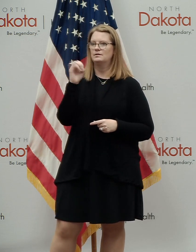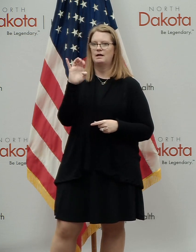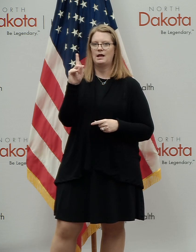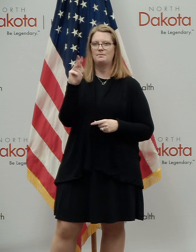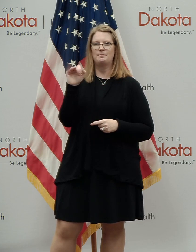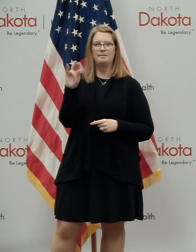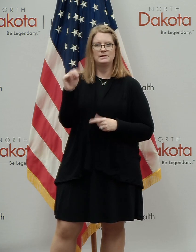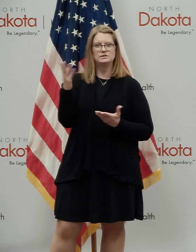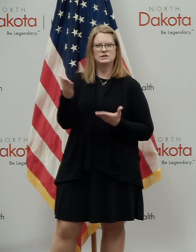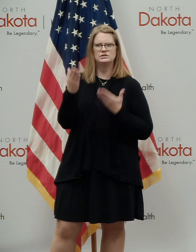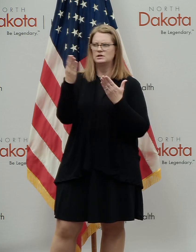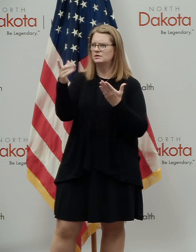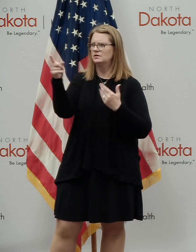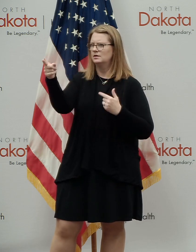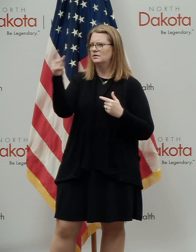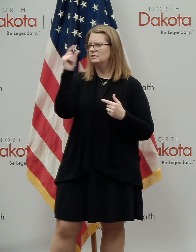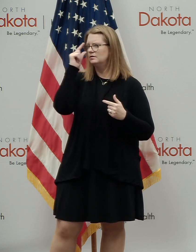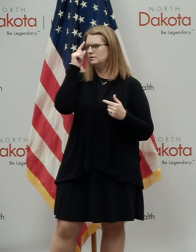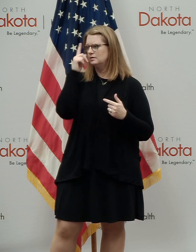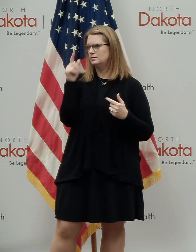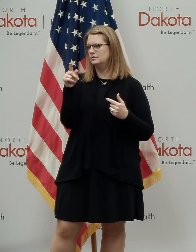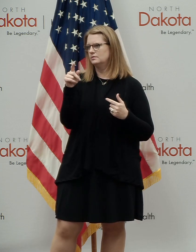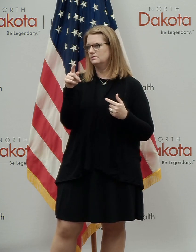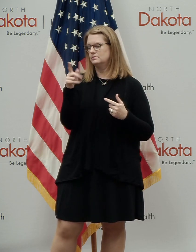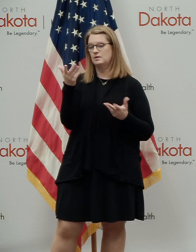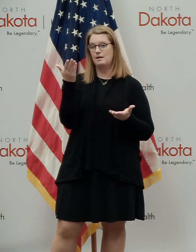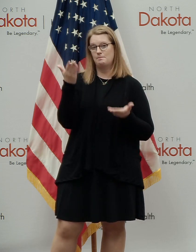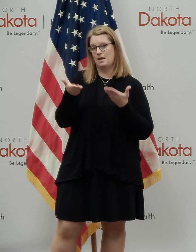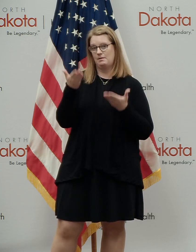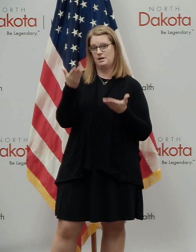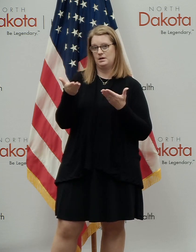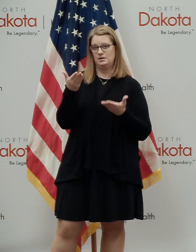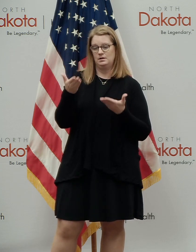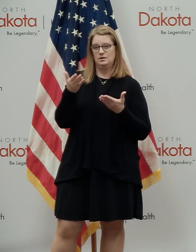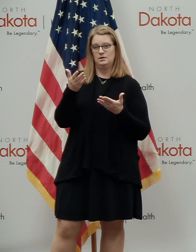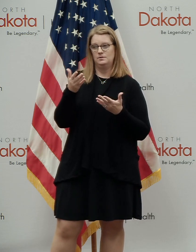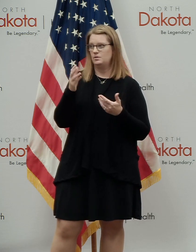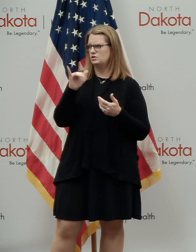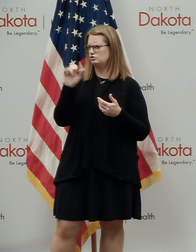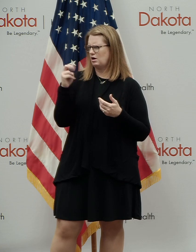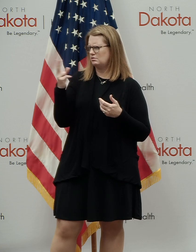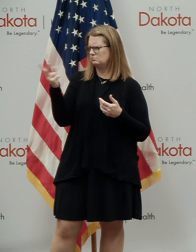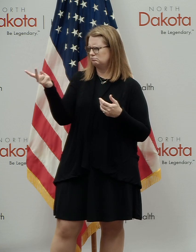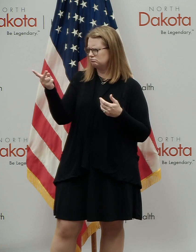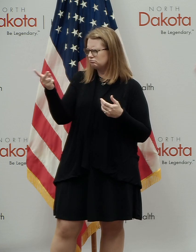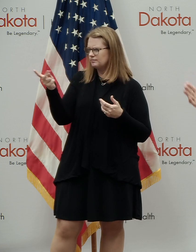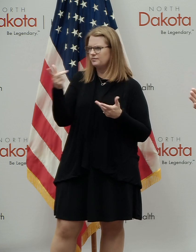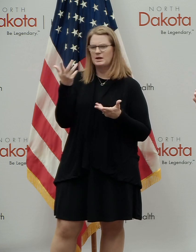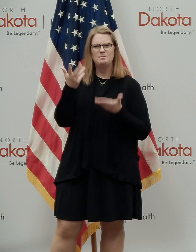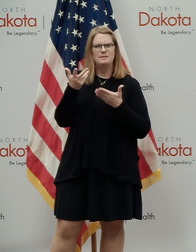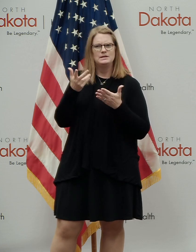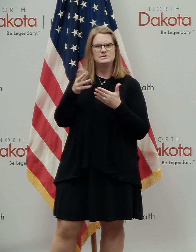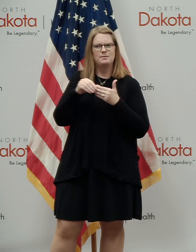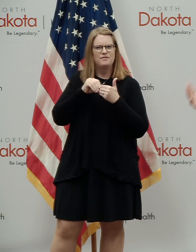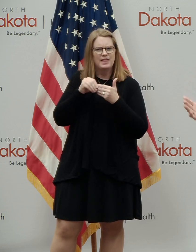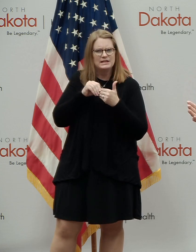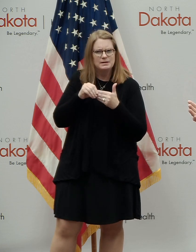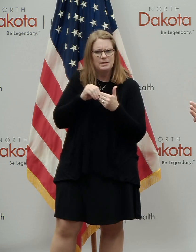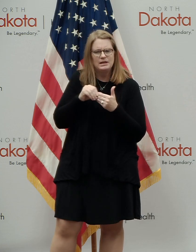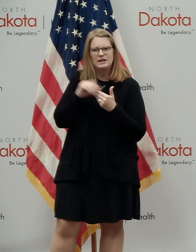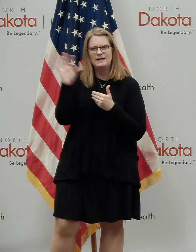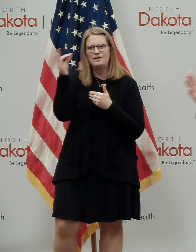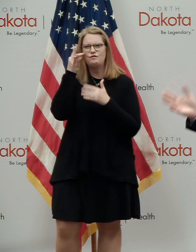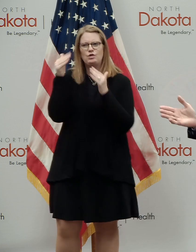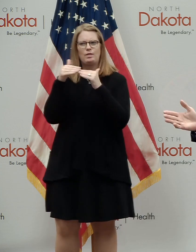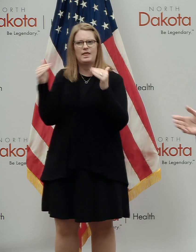suggested today, I believe it was Senator Heckaman, was that there may be, or maybe Josh, can't remember, but that maybe there might be some flexibility at the